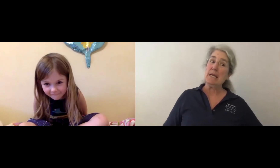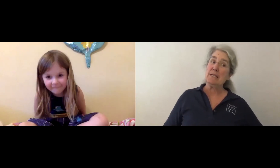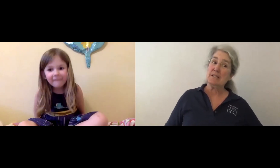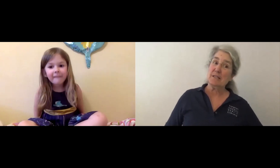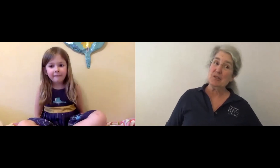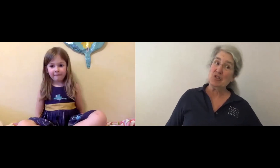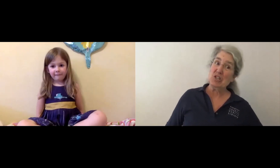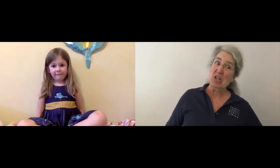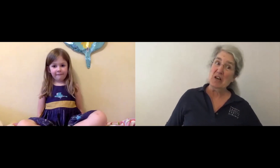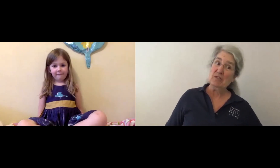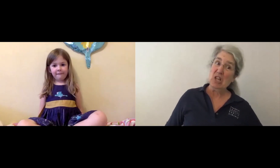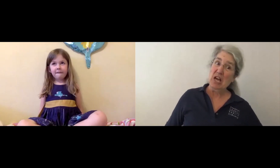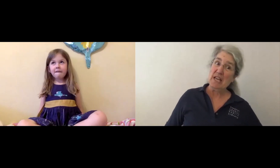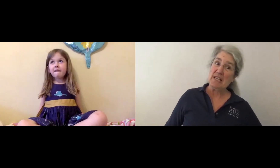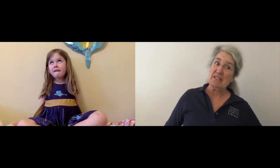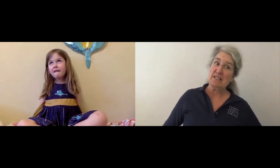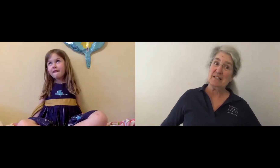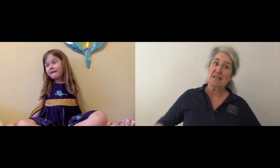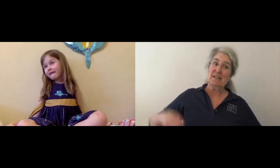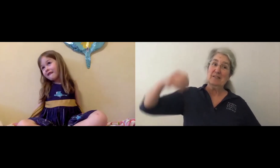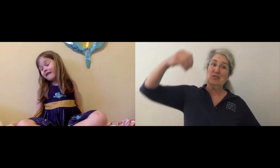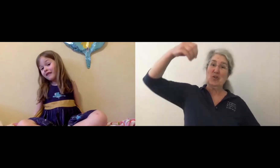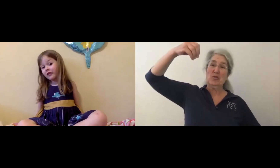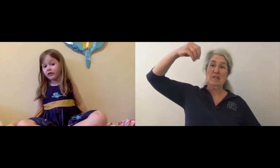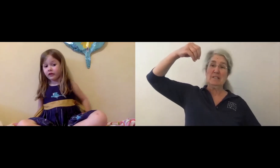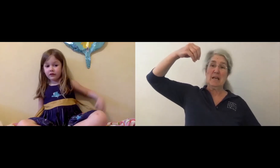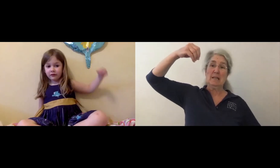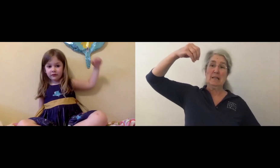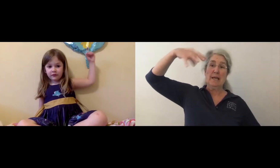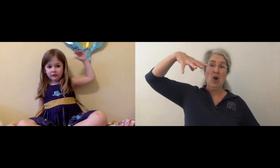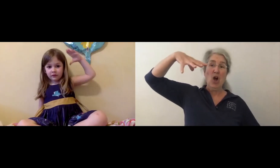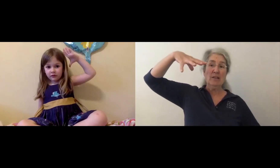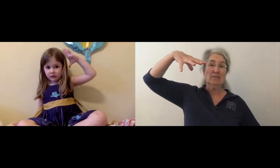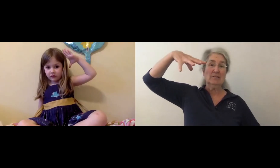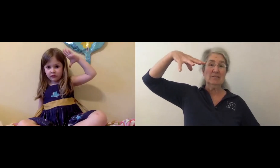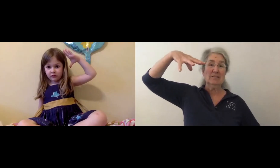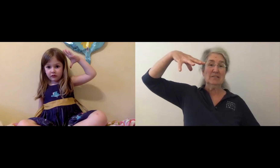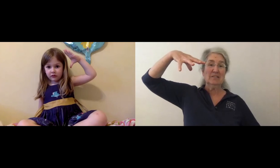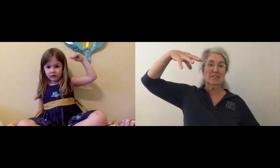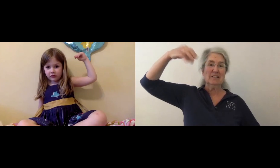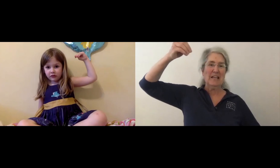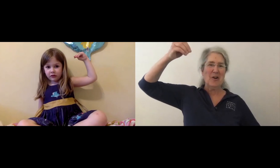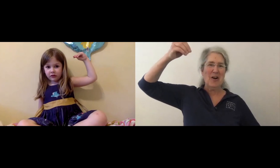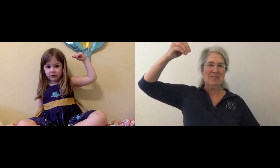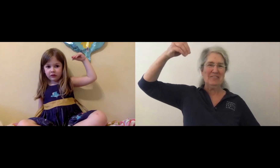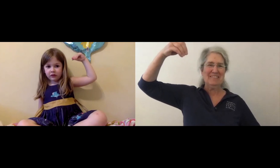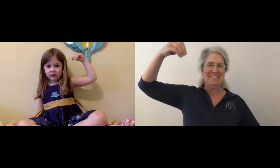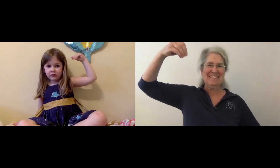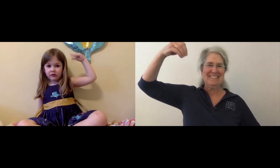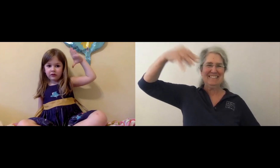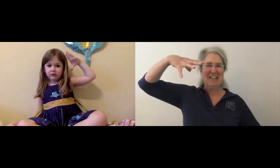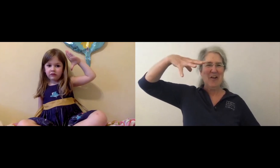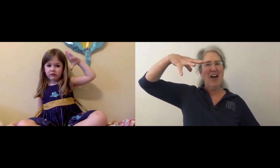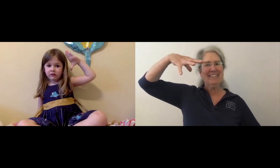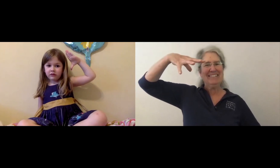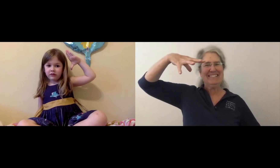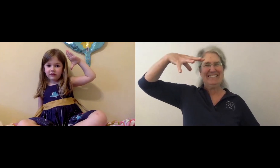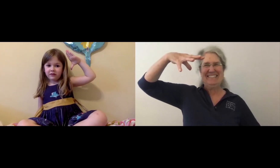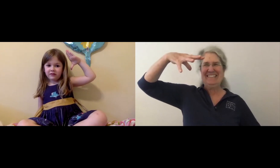Lights. She loved lights. So you could sign light on, light off, light on,